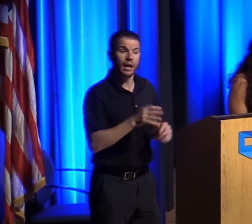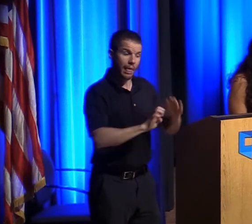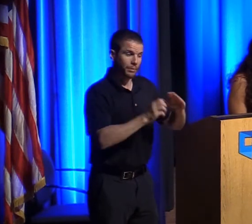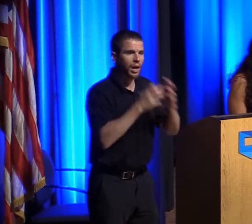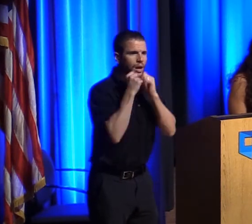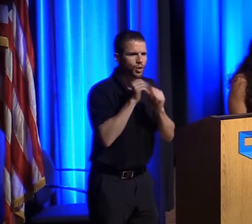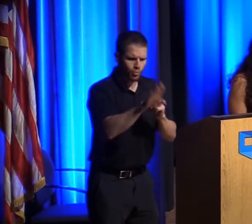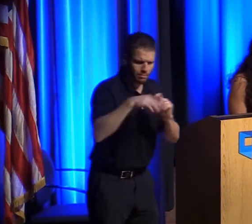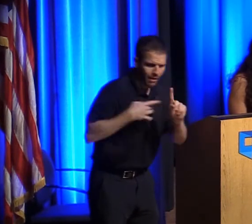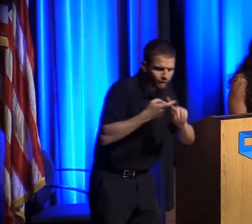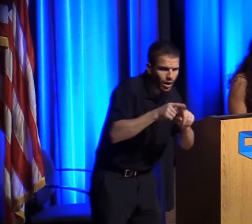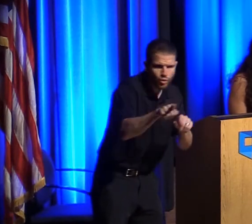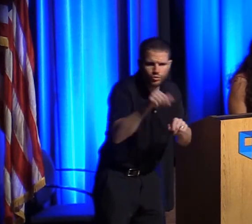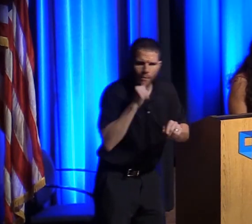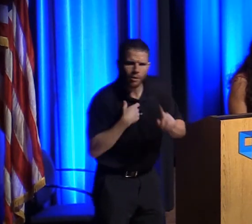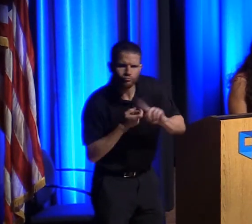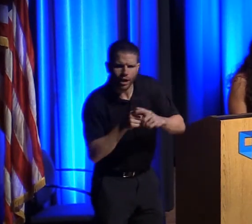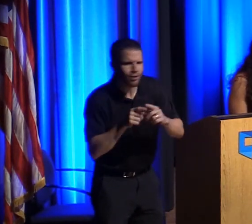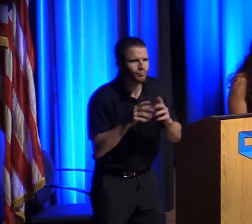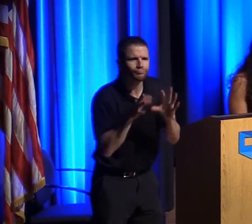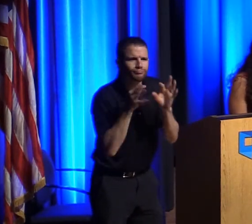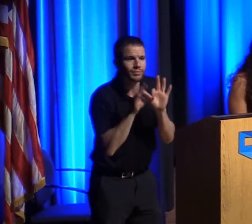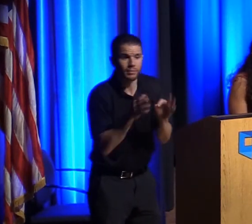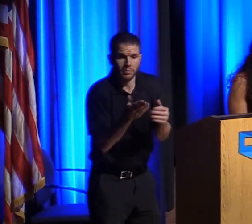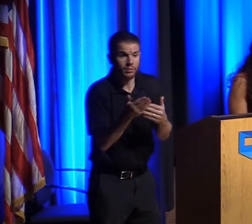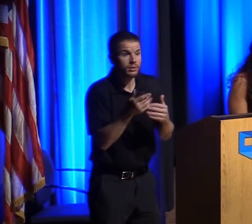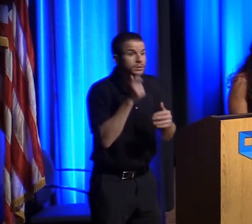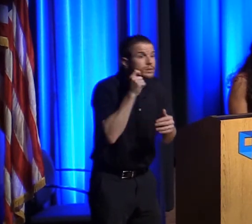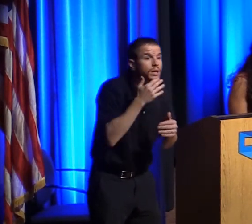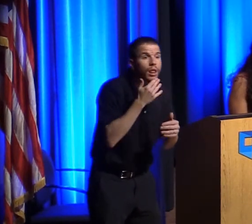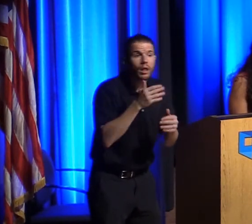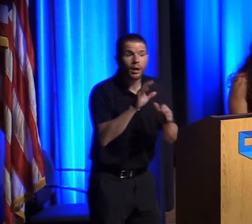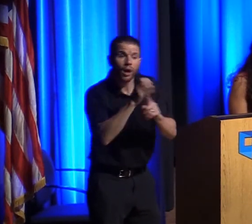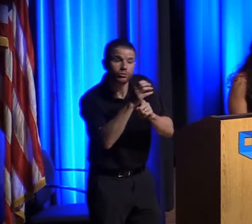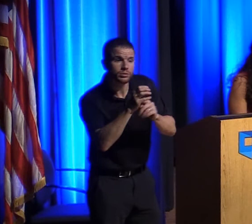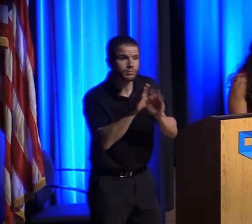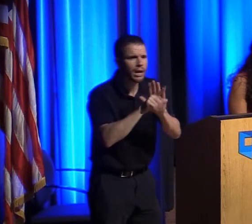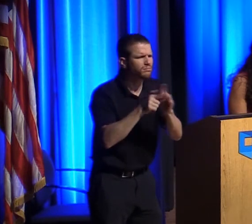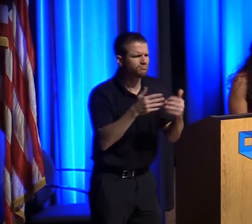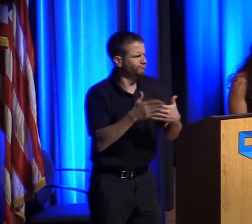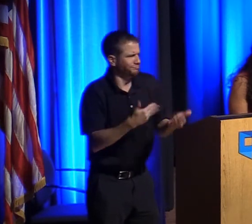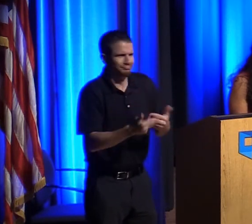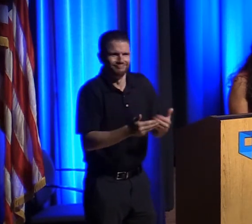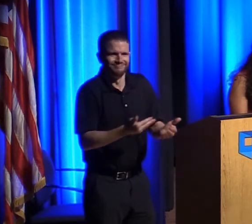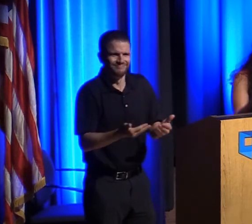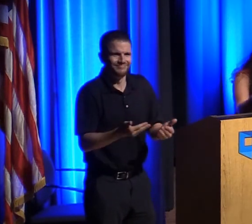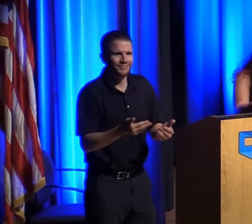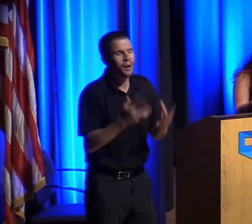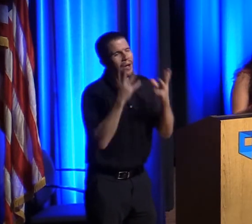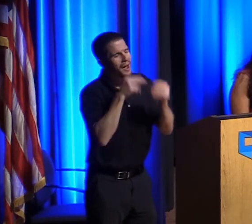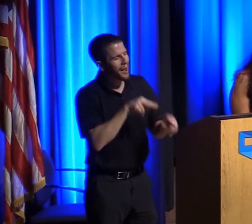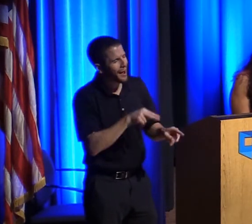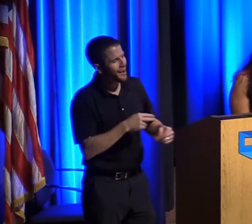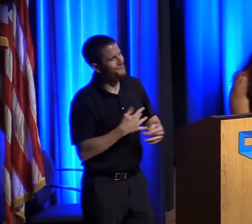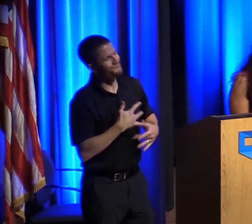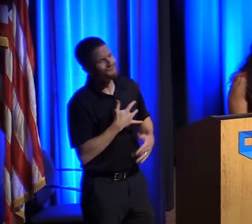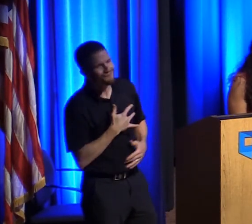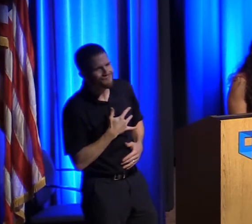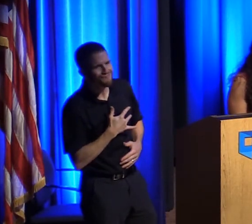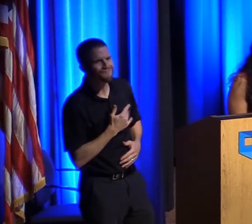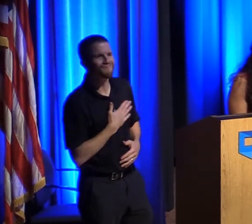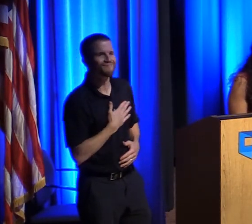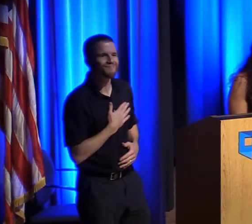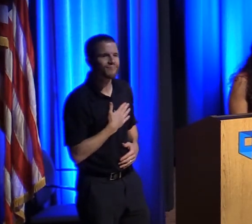right? And so I think the purity of that is beautiful. I think the problem is that we then enter sort of the